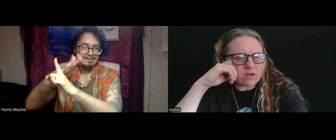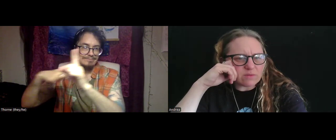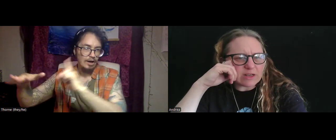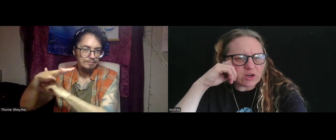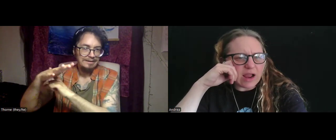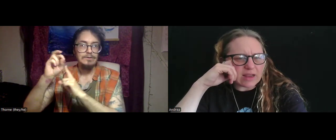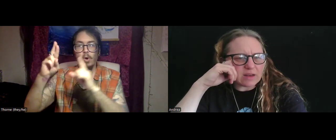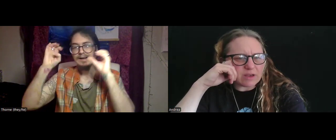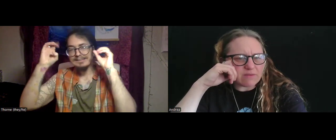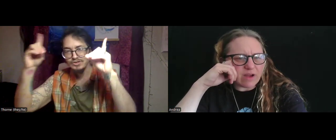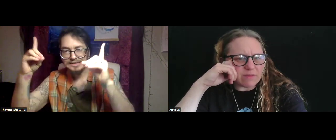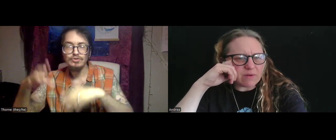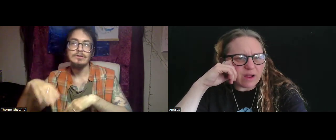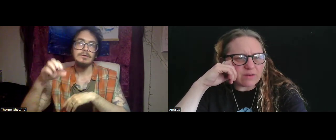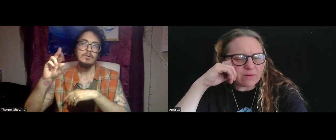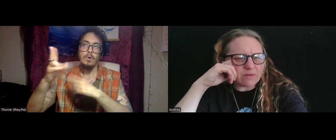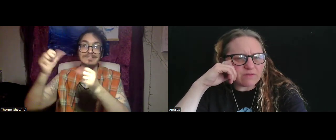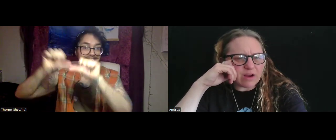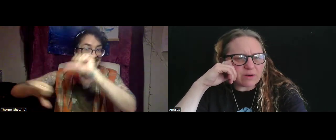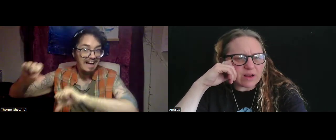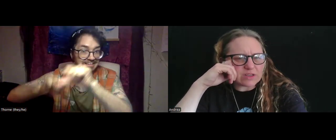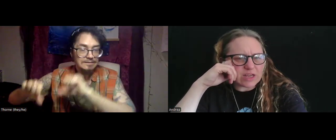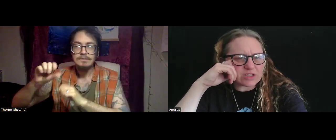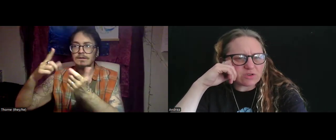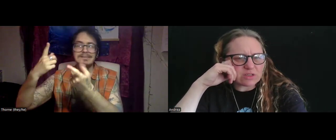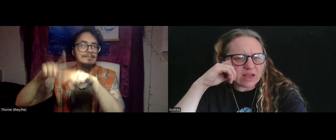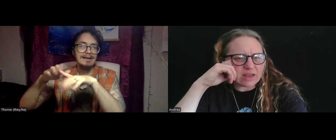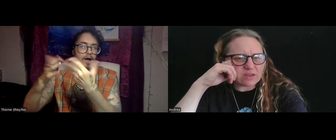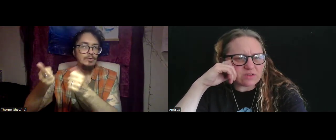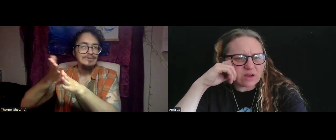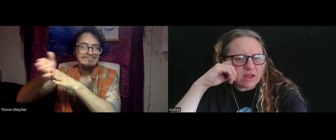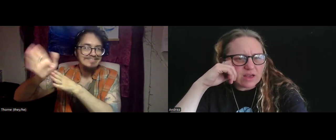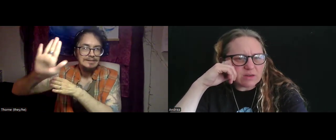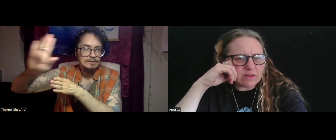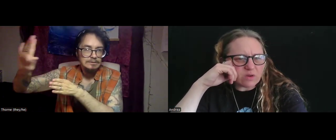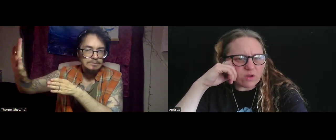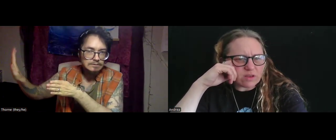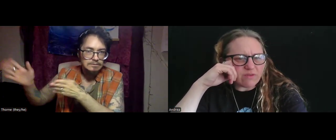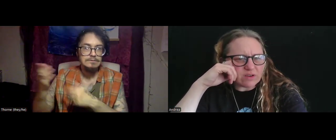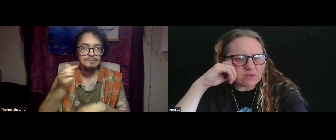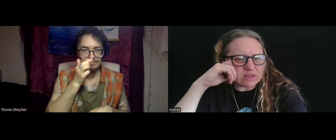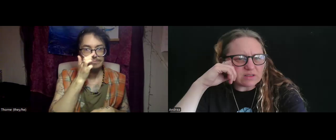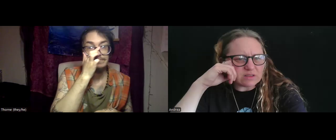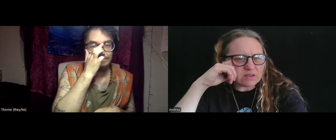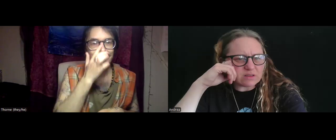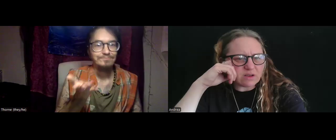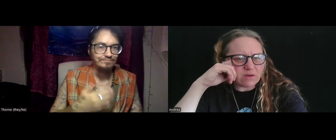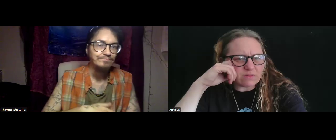to match our academic environment or education or science, or it depends on what the field is. So